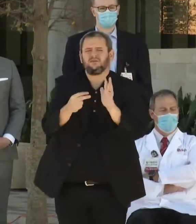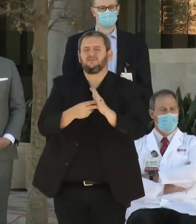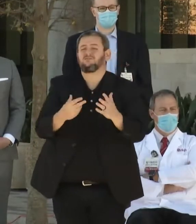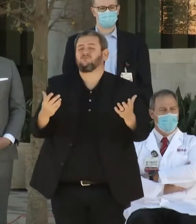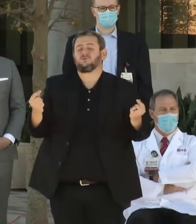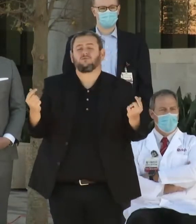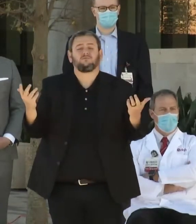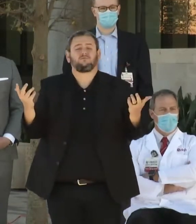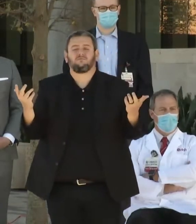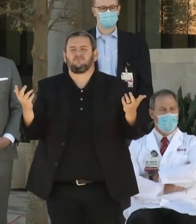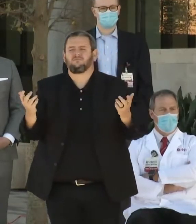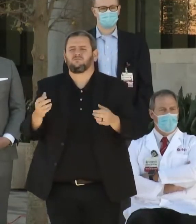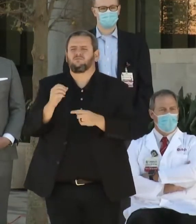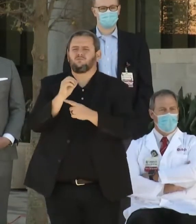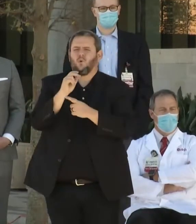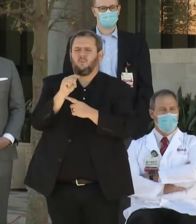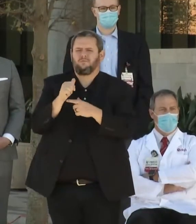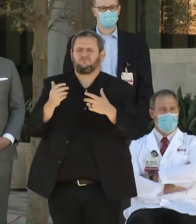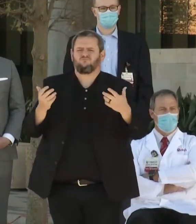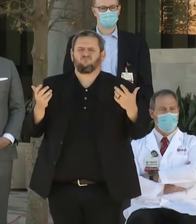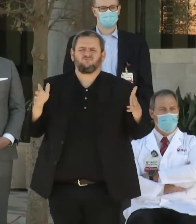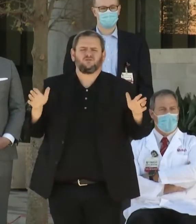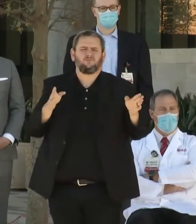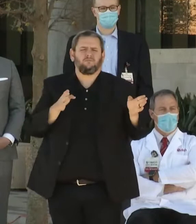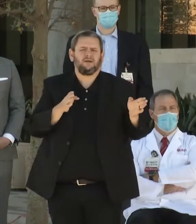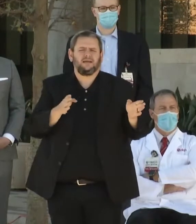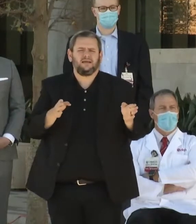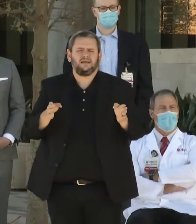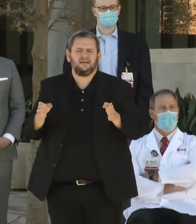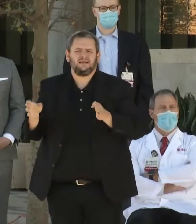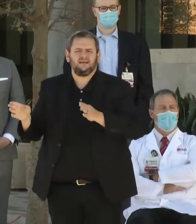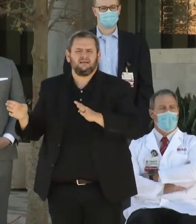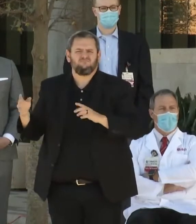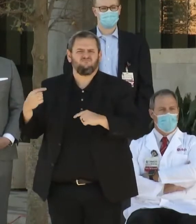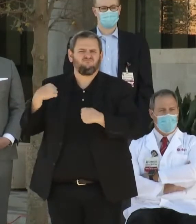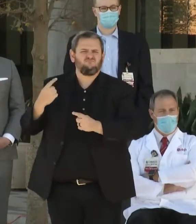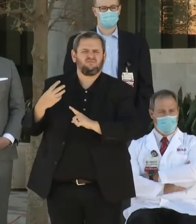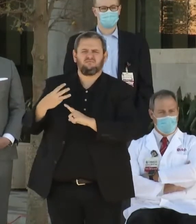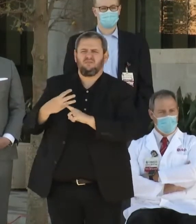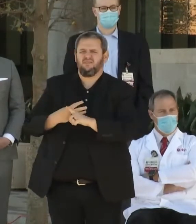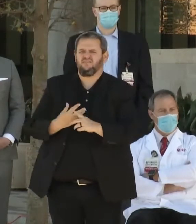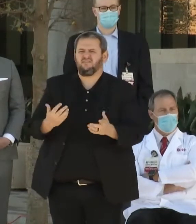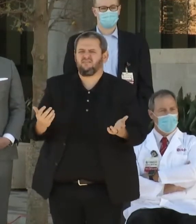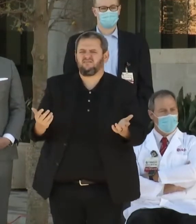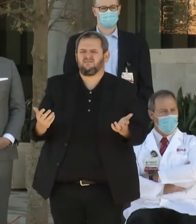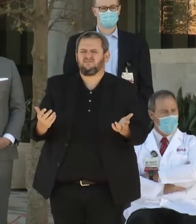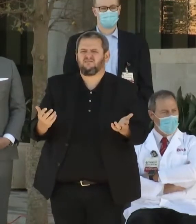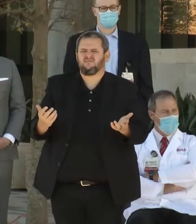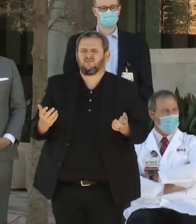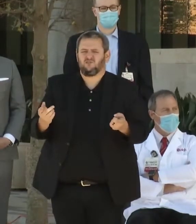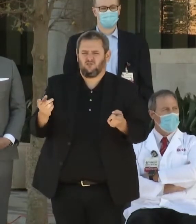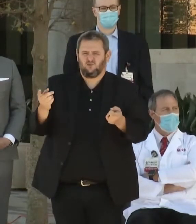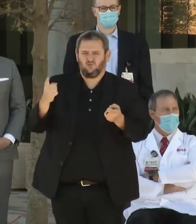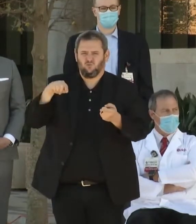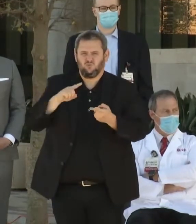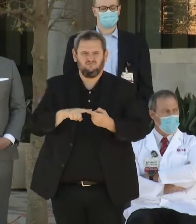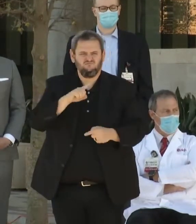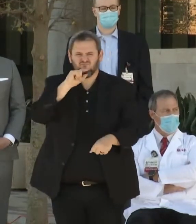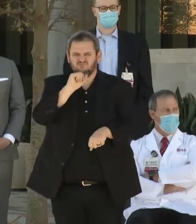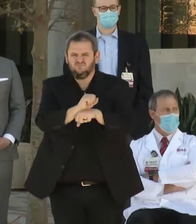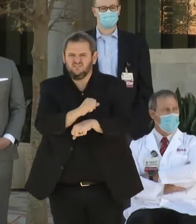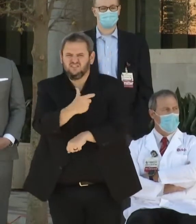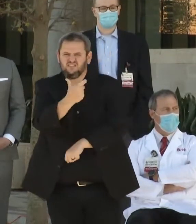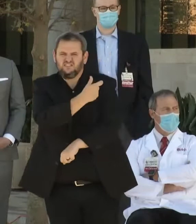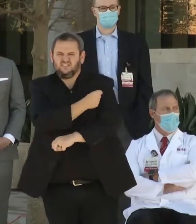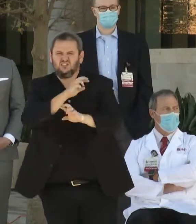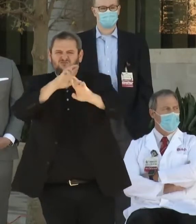in place that they have been working on for several months to give the vaccine to Oklahomans in a cascading fashion to